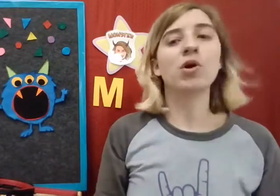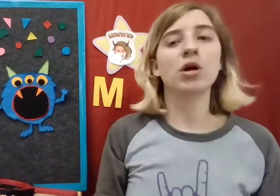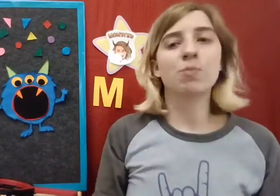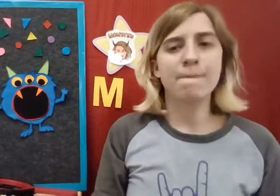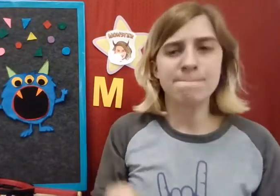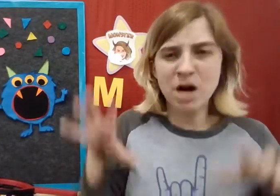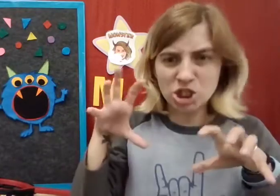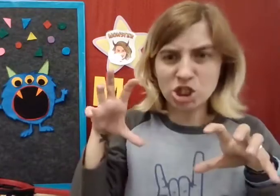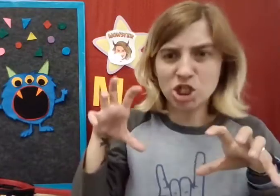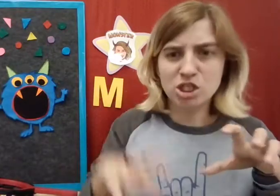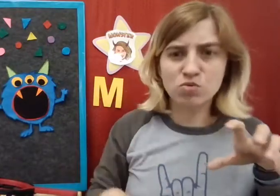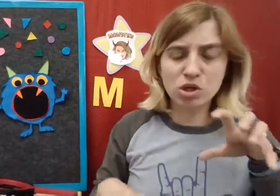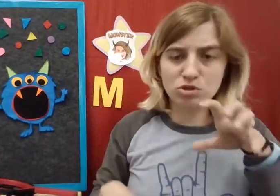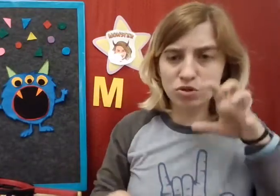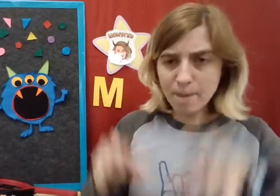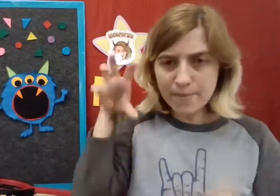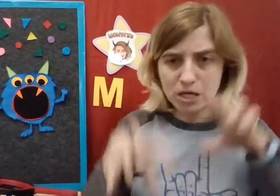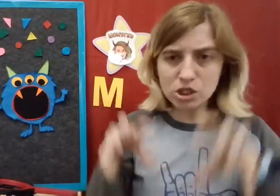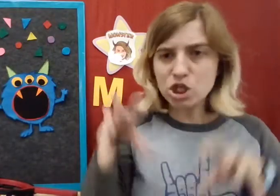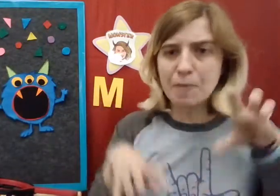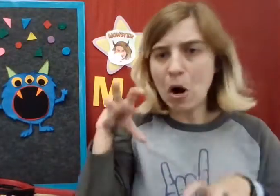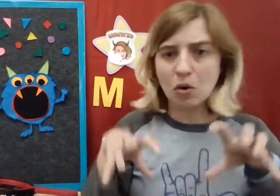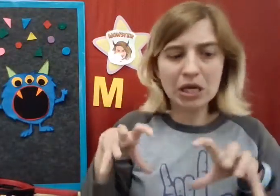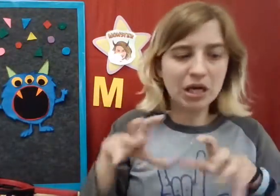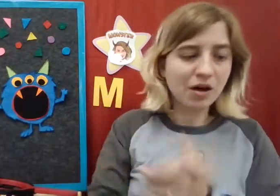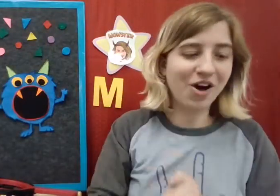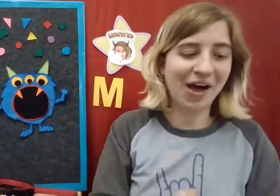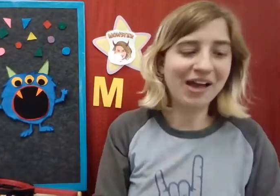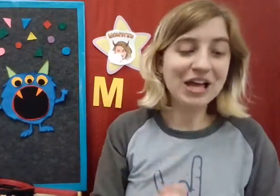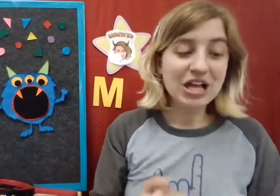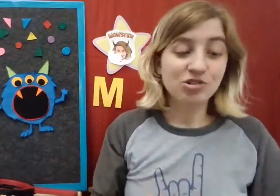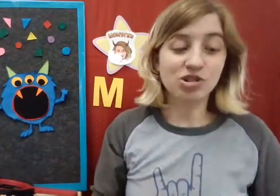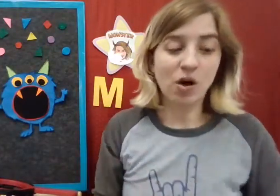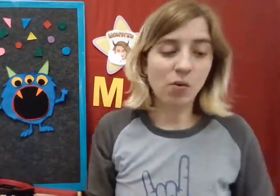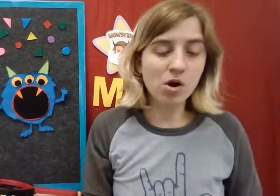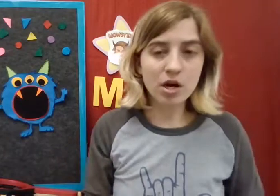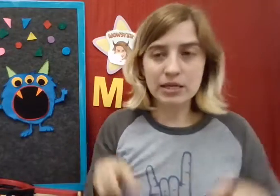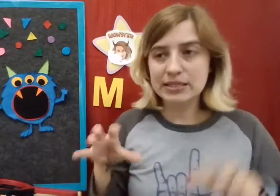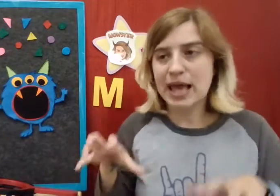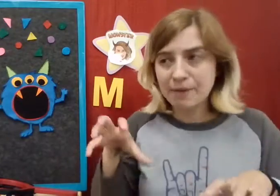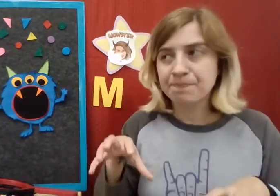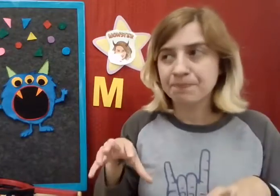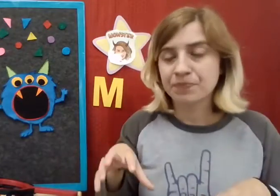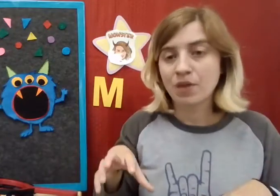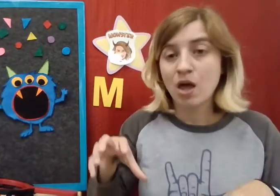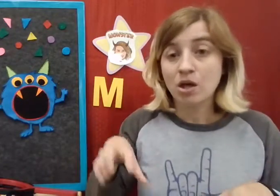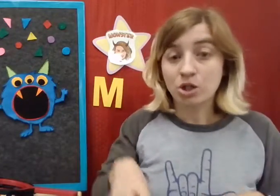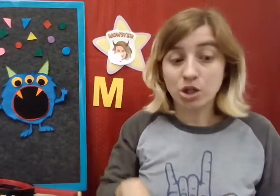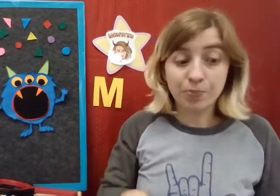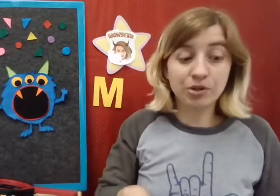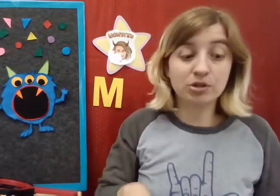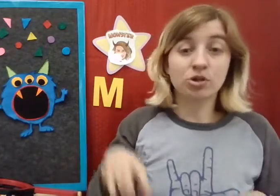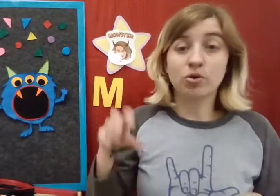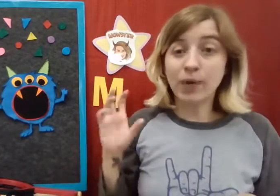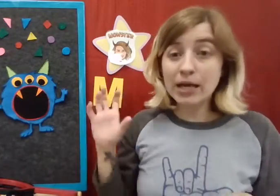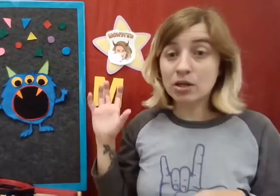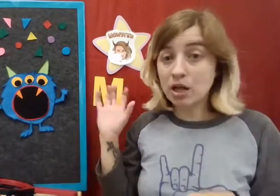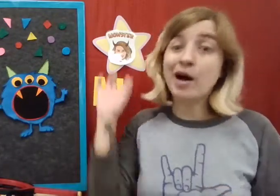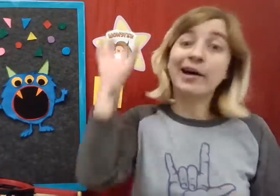gonna be monsters. We're gonna do the monster pokey. Okay, so we're gonna say, you put your right claw